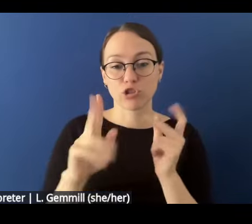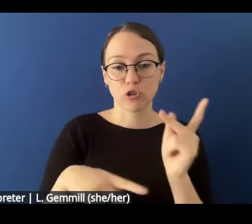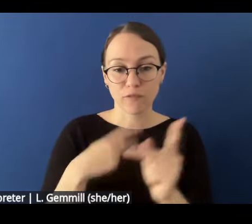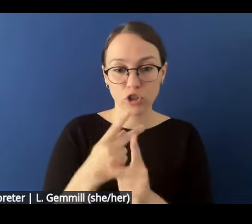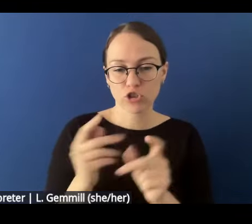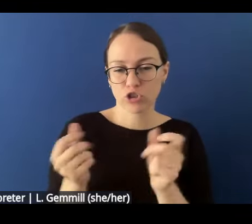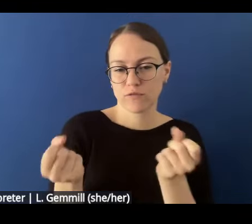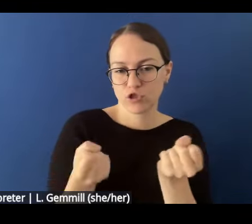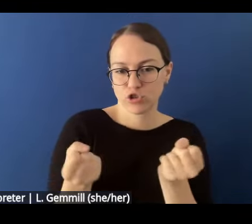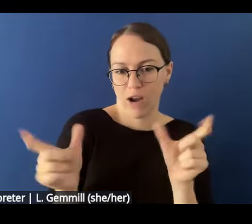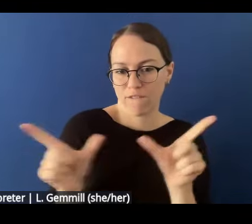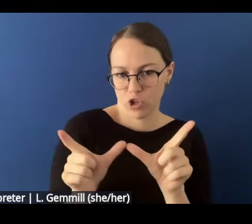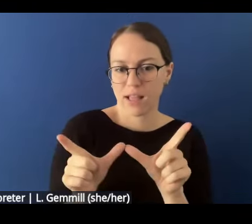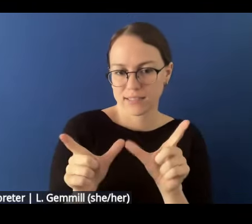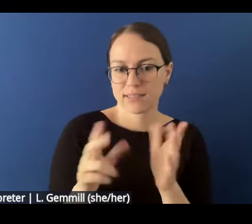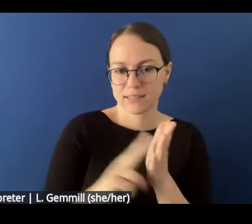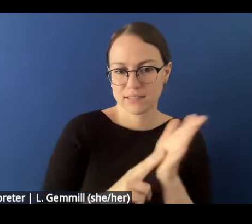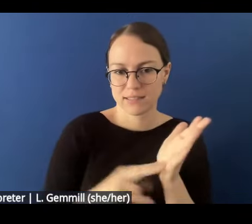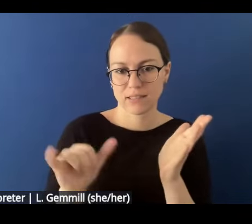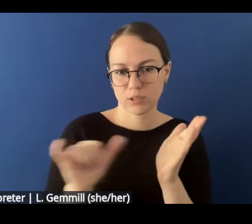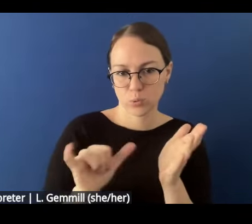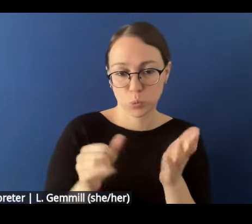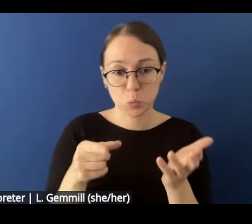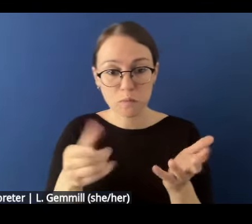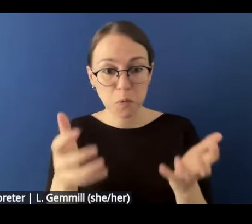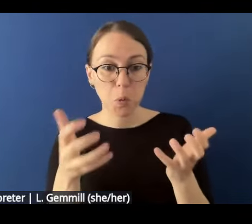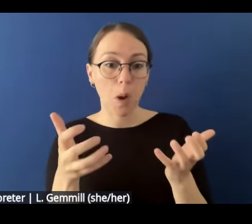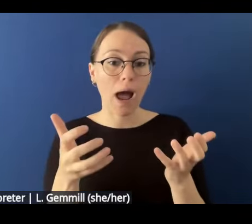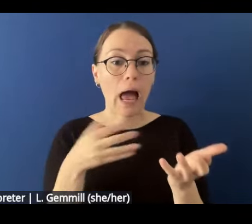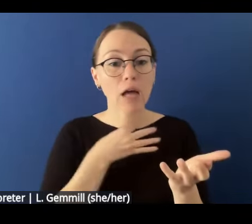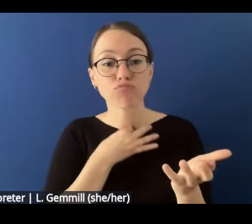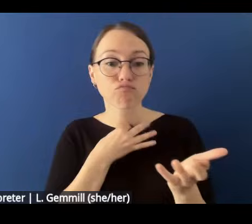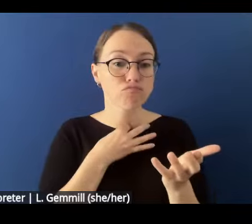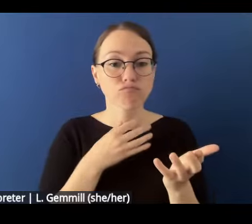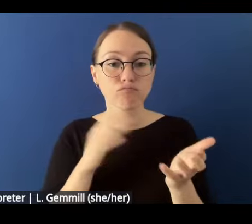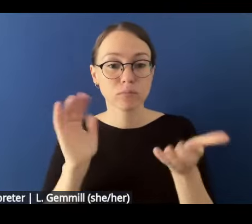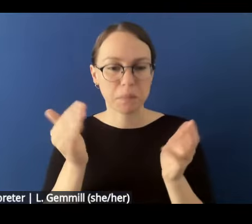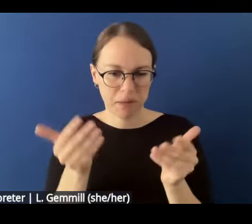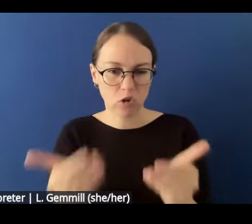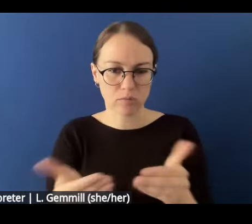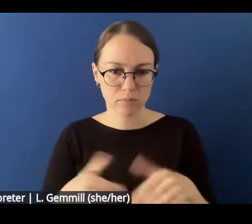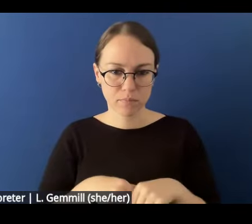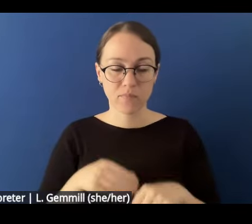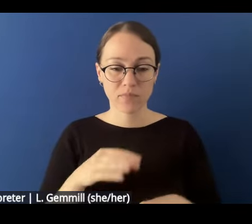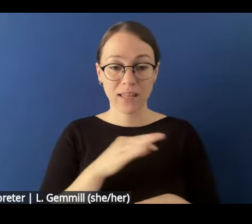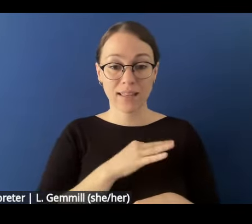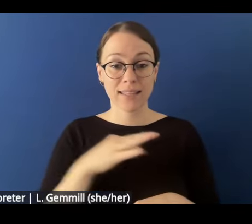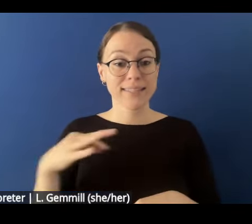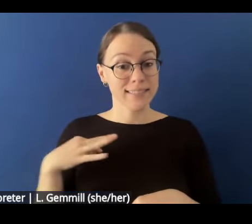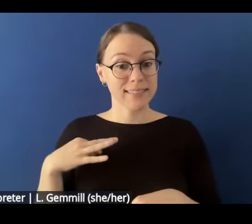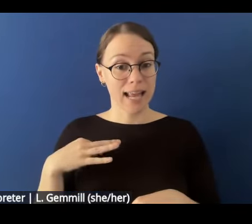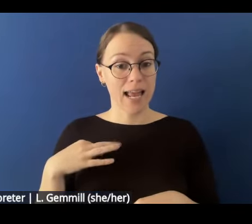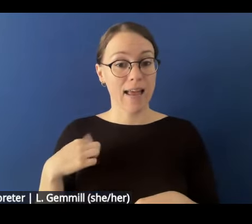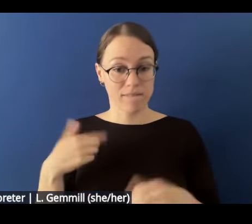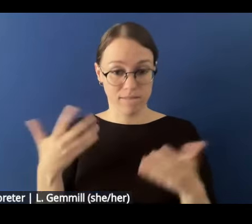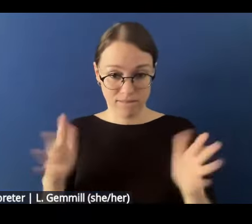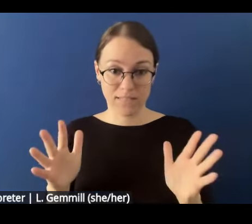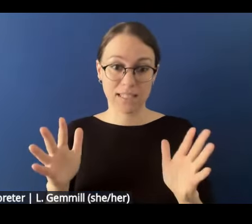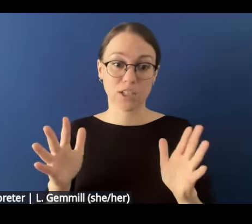if you want to compare at all. Staff had gone through and we reviewed the